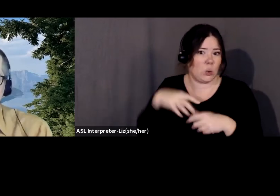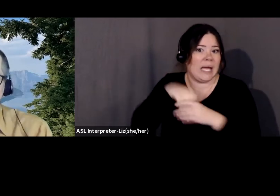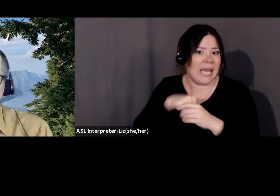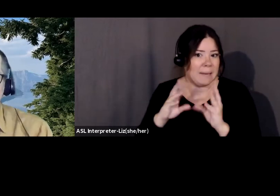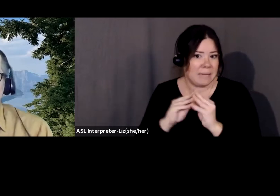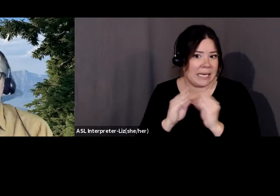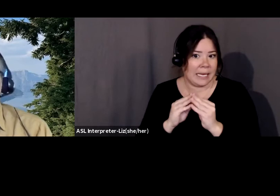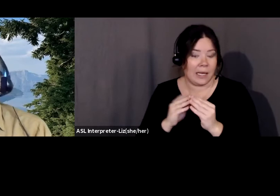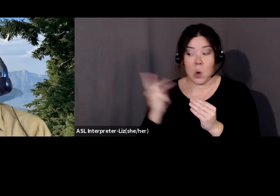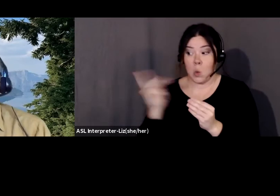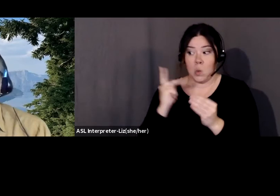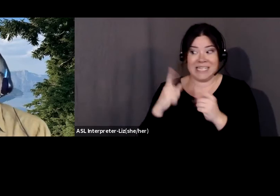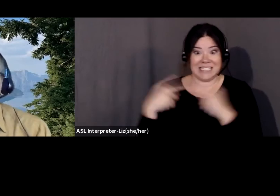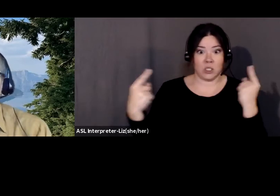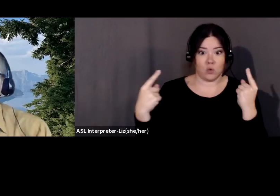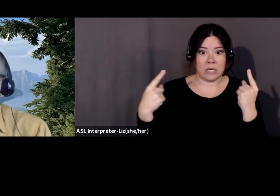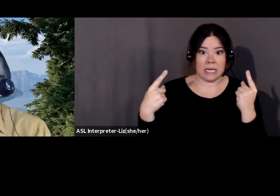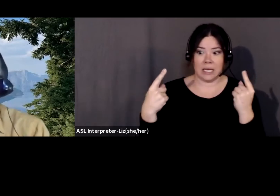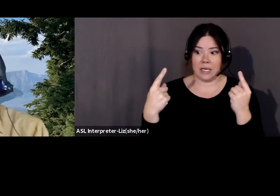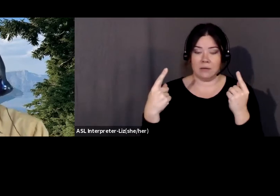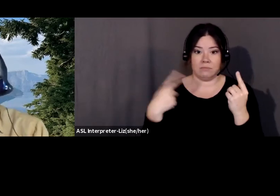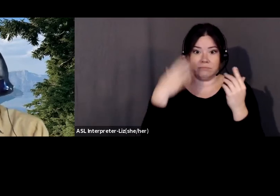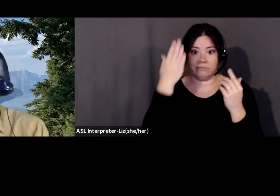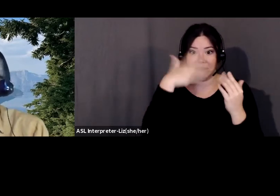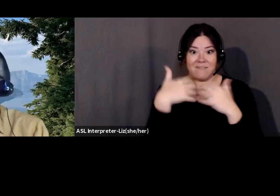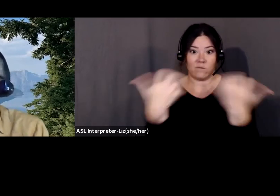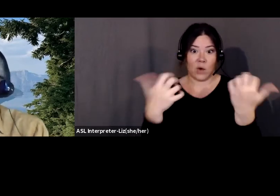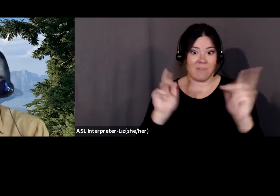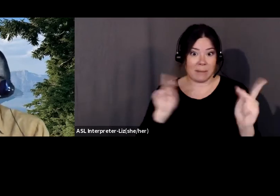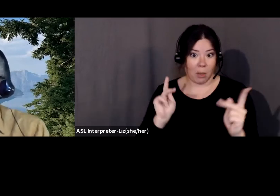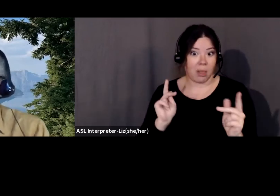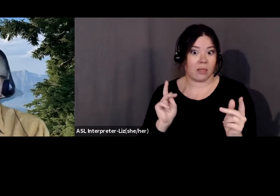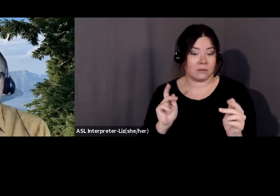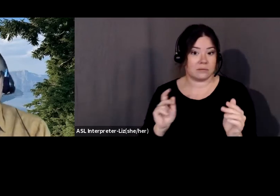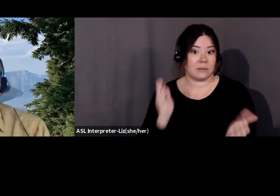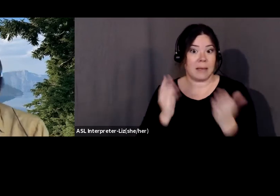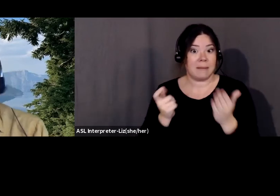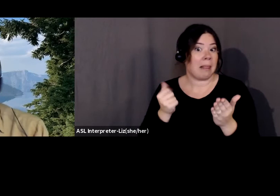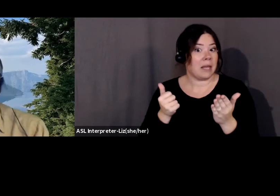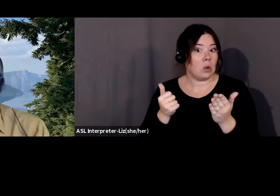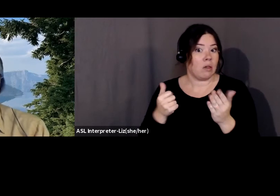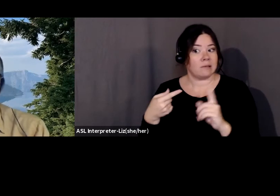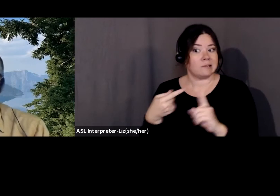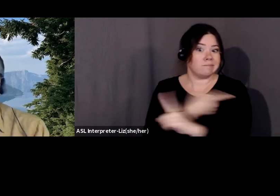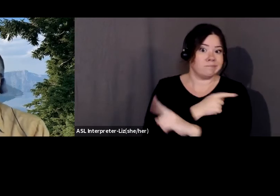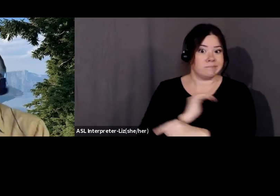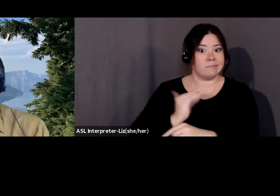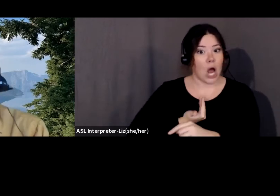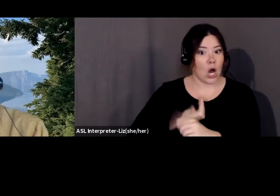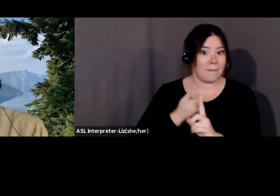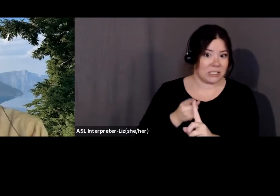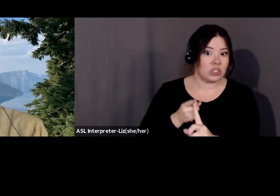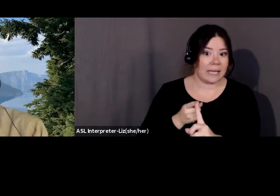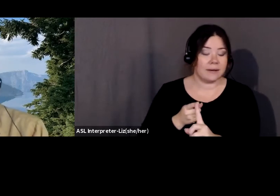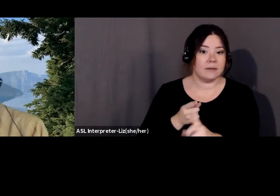and had a challenging exchange and we got a little bit off of the mission, our mission, it would be